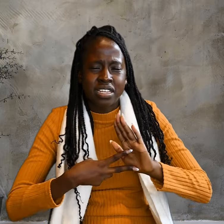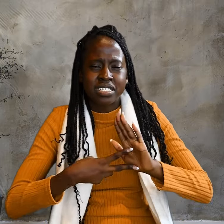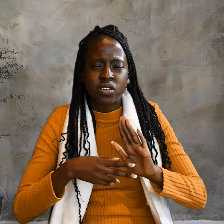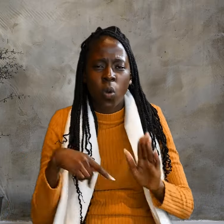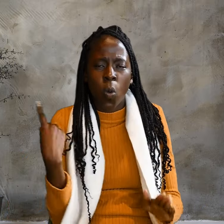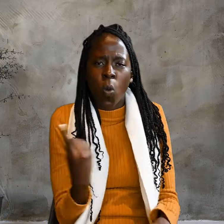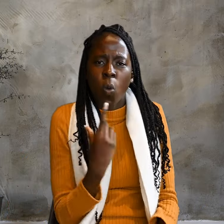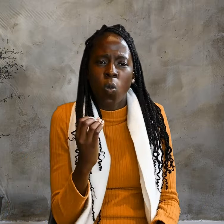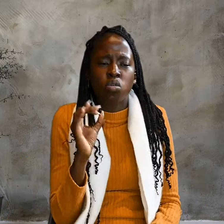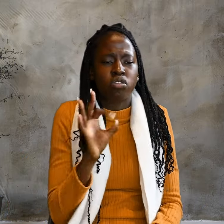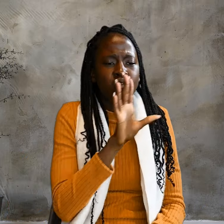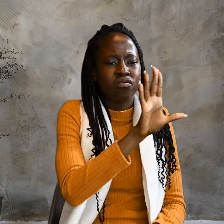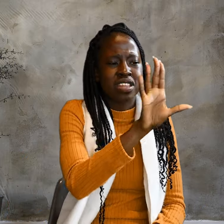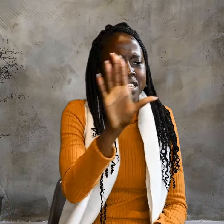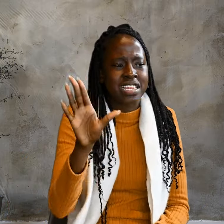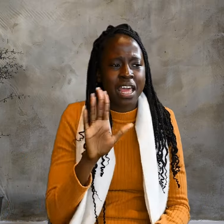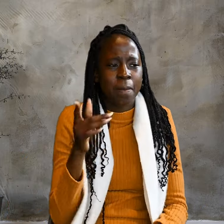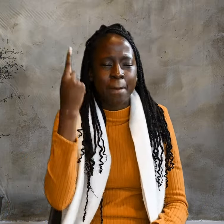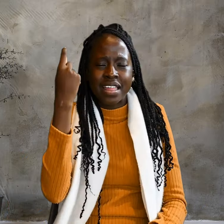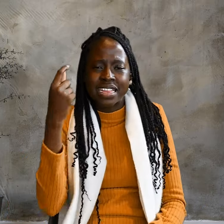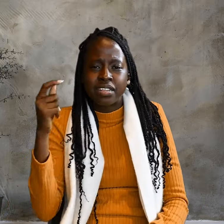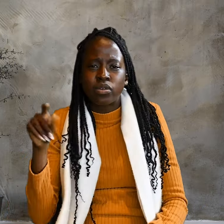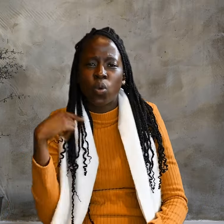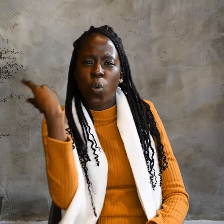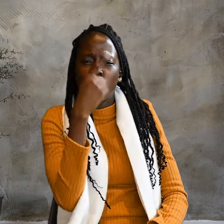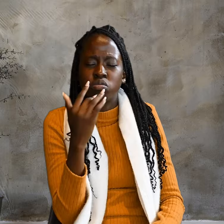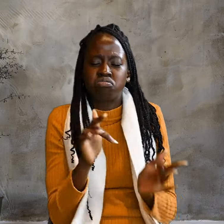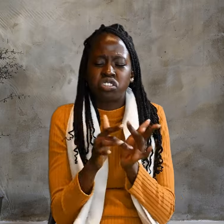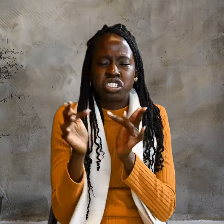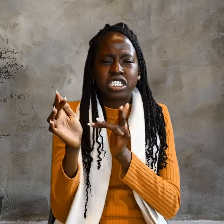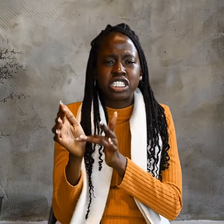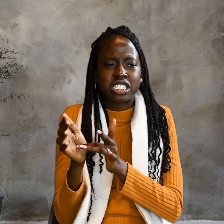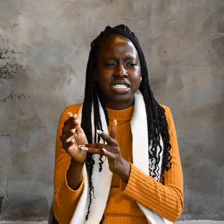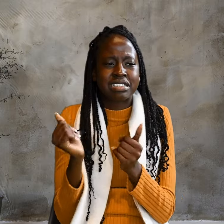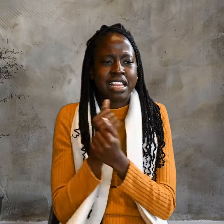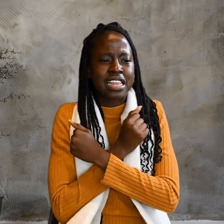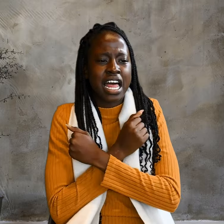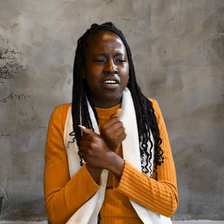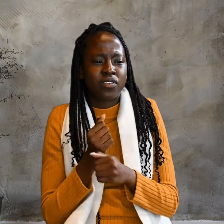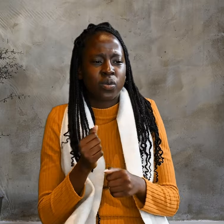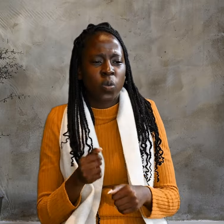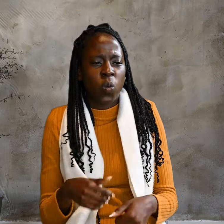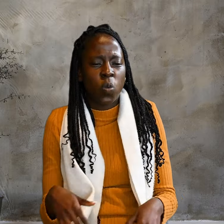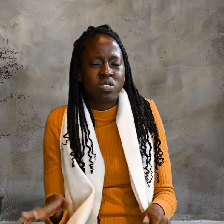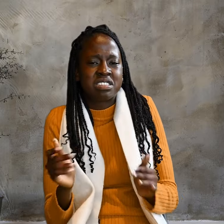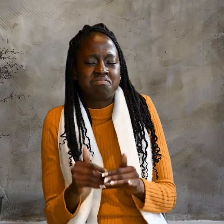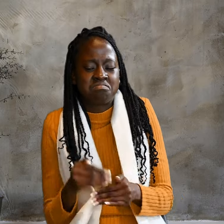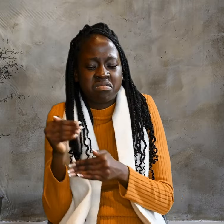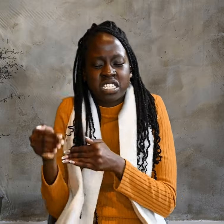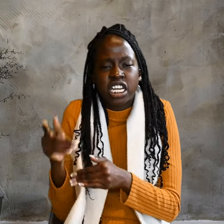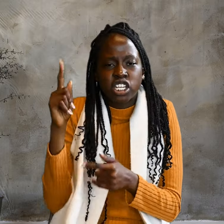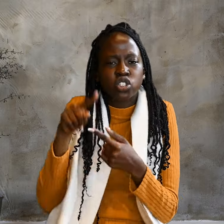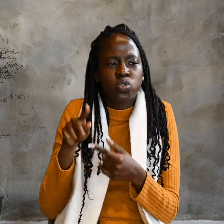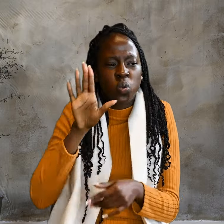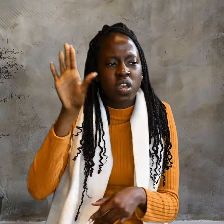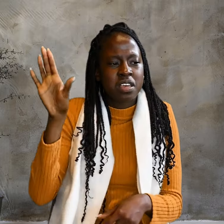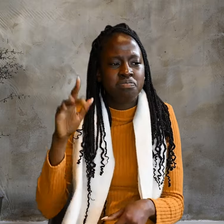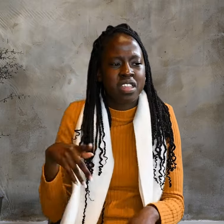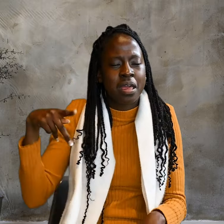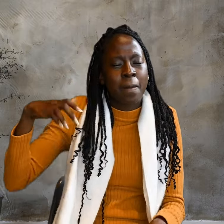them, the disciple whom Jesus loved, was reclining next to him. Peter motioned to the disciple and